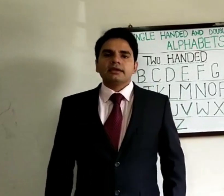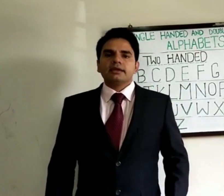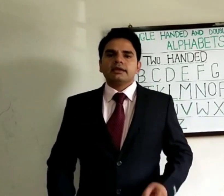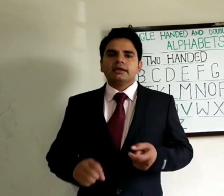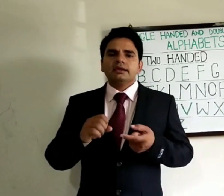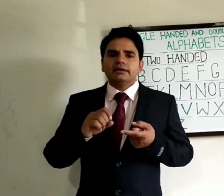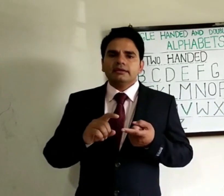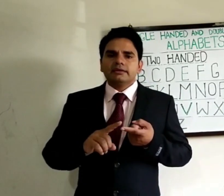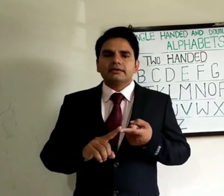E